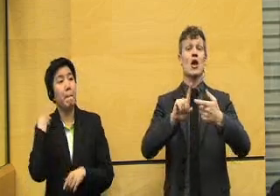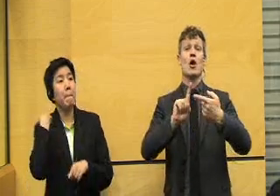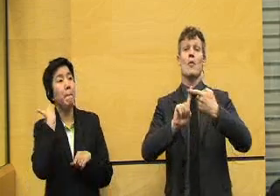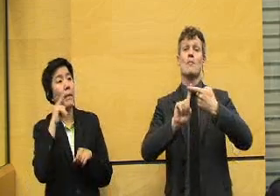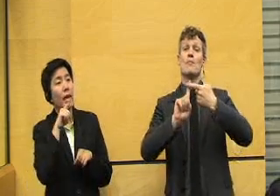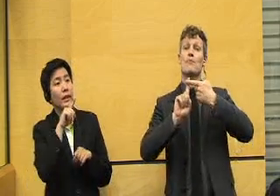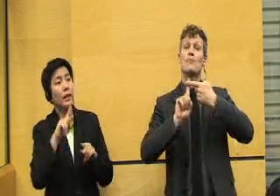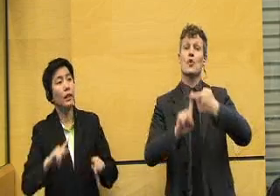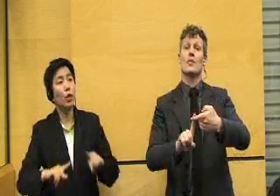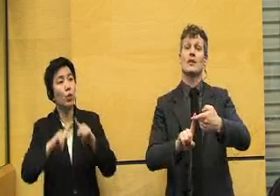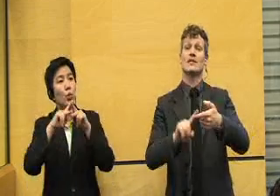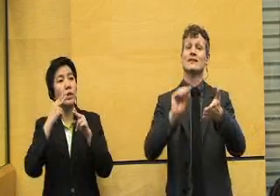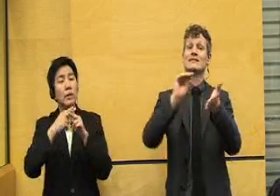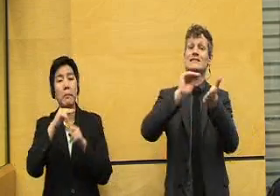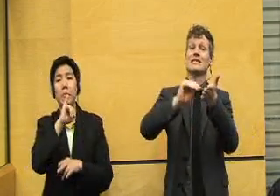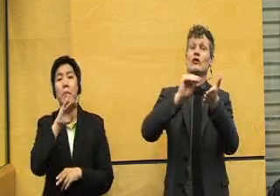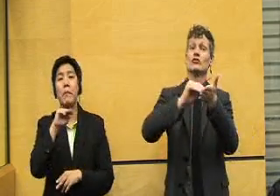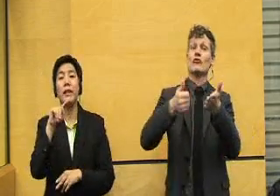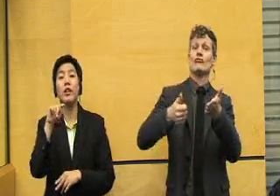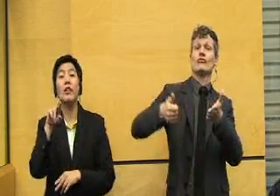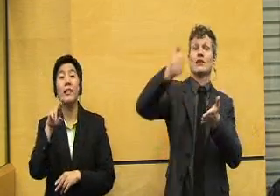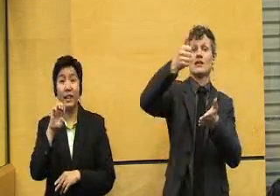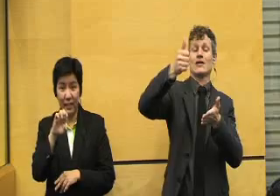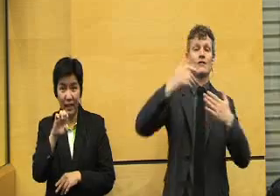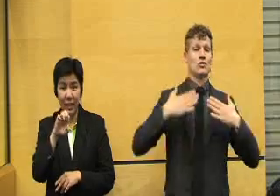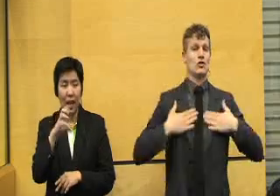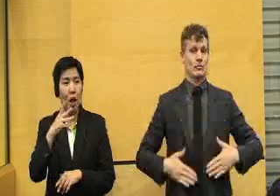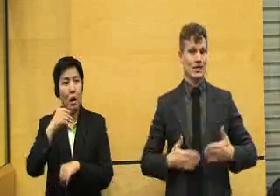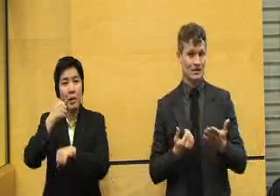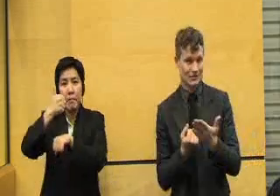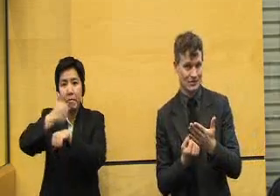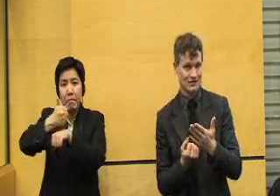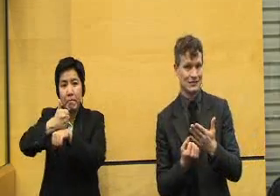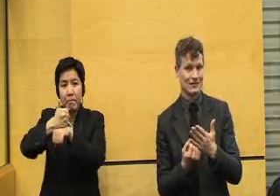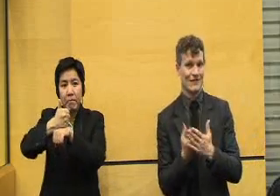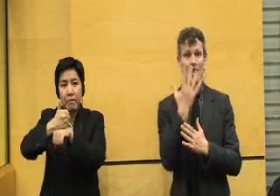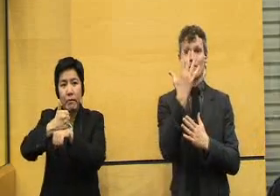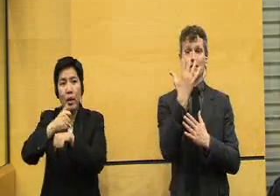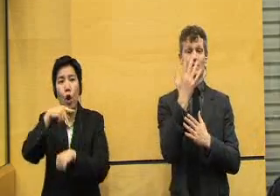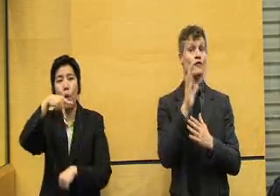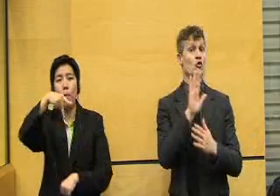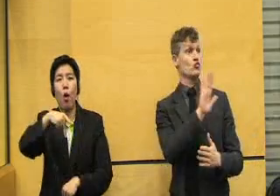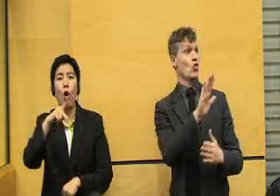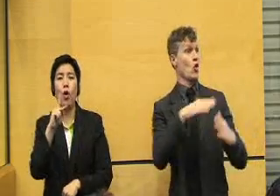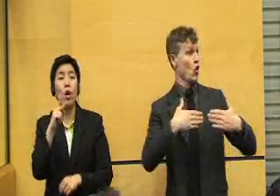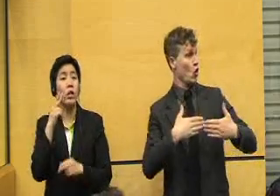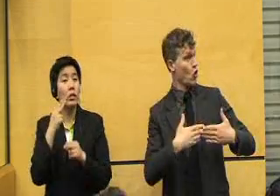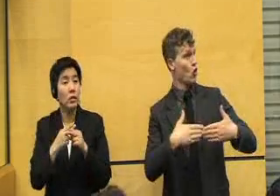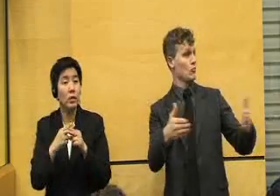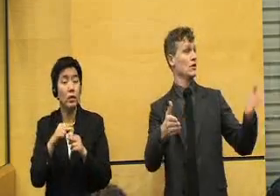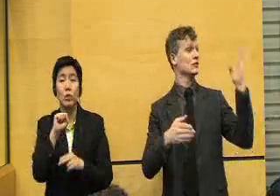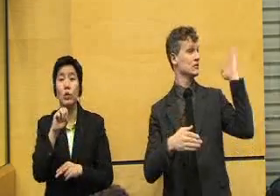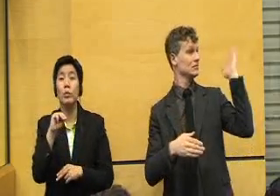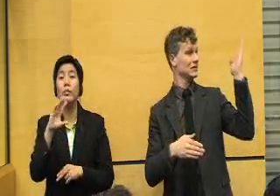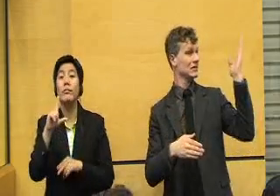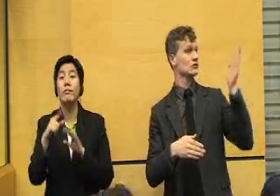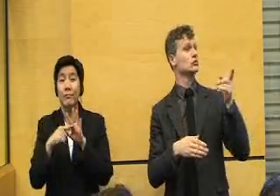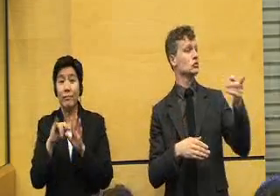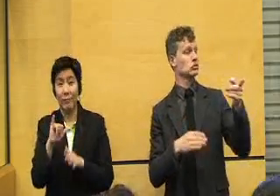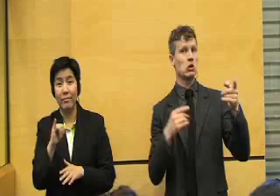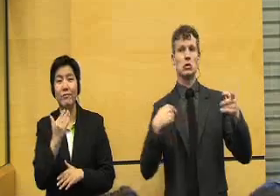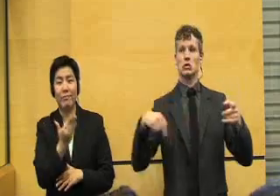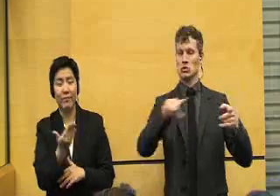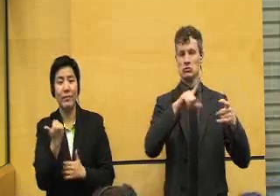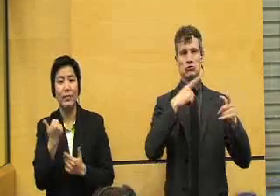Ministry of Social Development and Human Security, for your open address, which has given us a good understanding